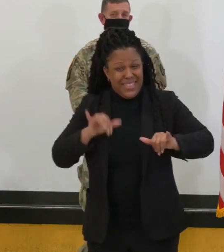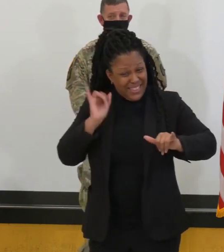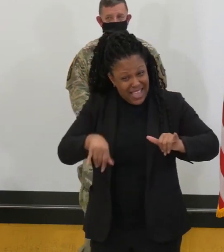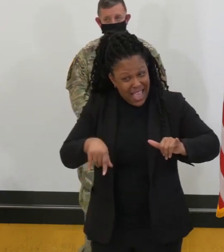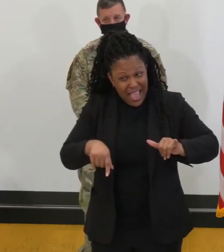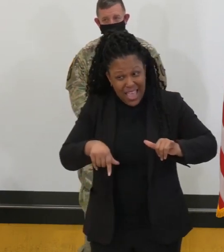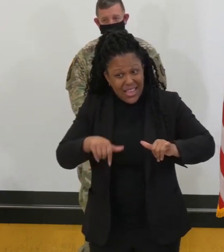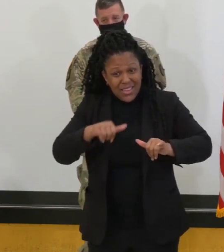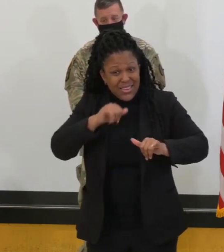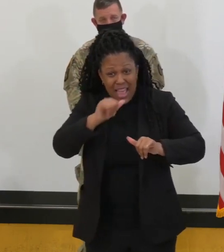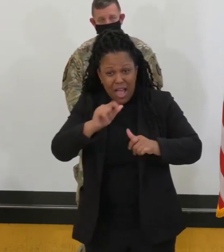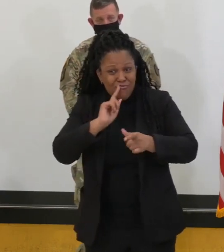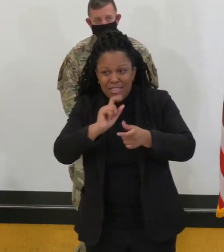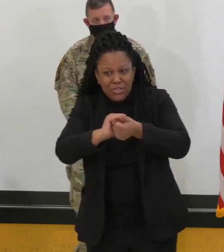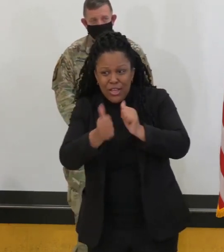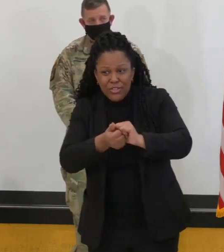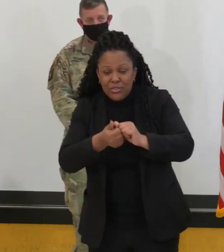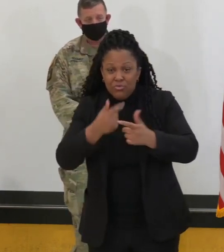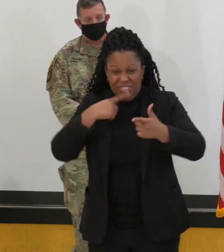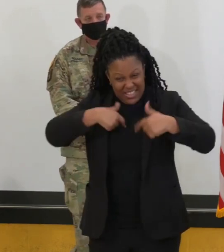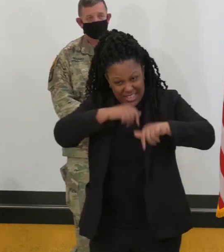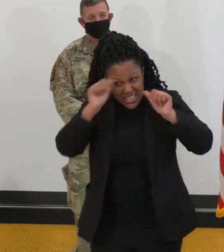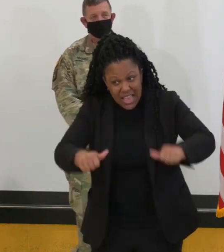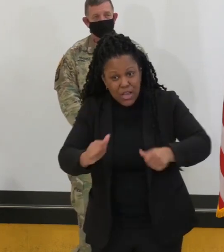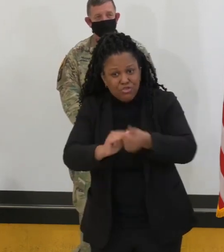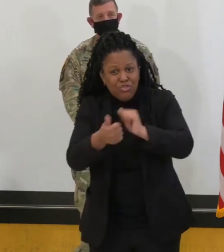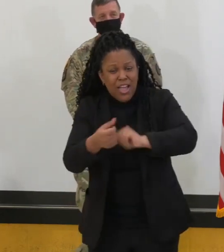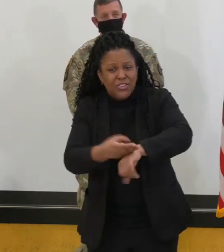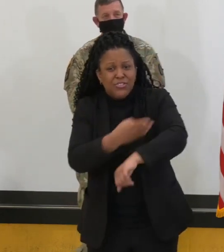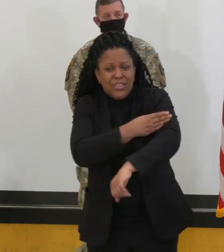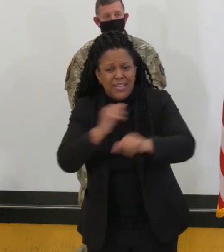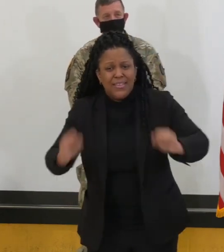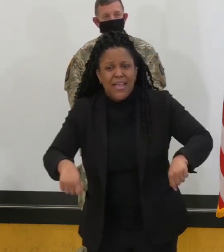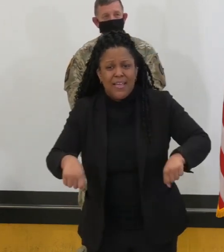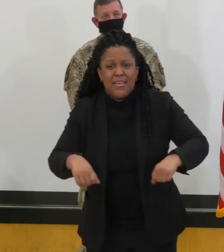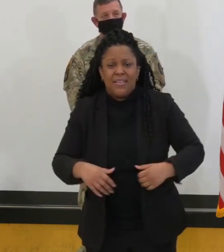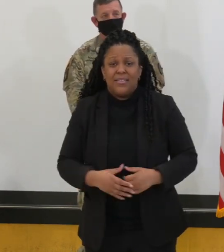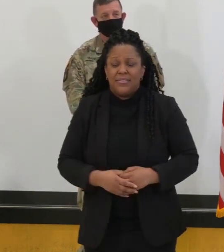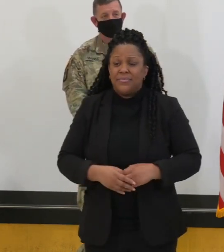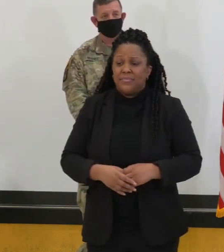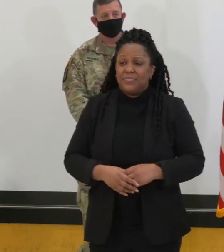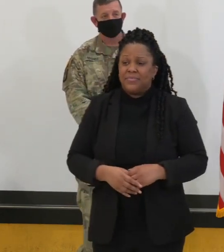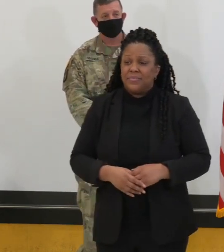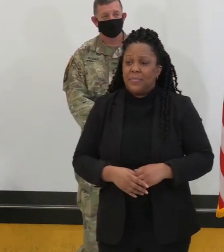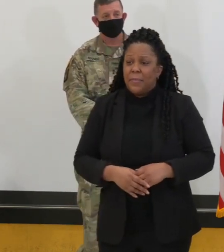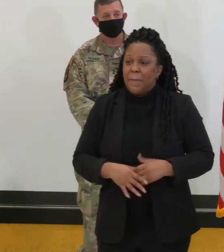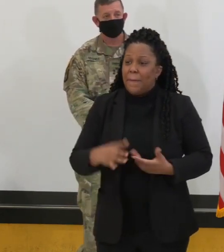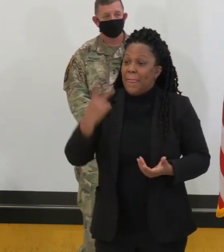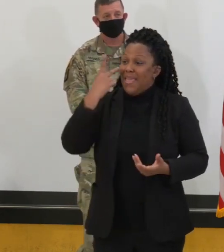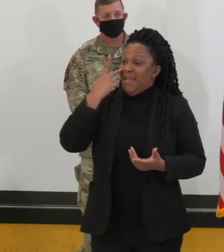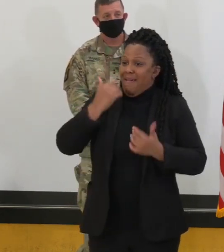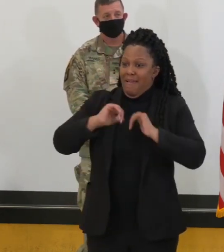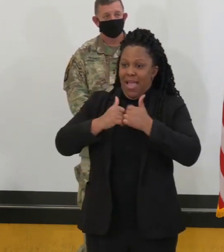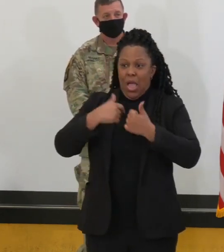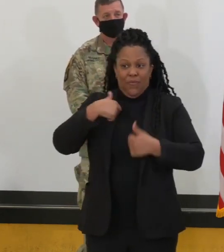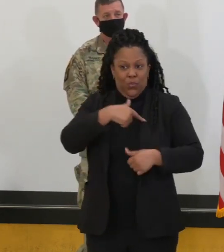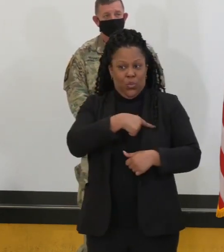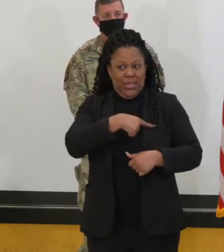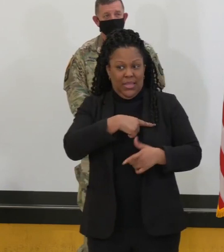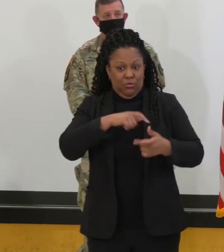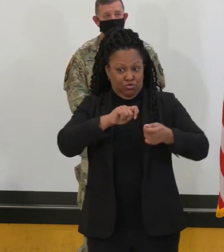be relooked at under a different light and see how those results may change if we change that